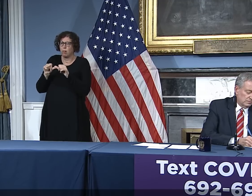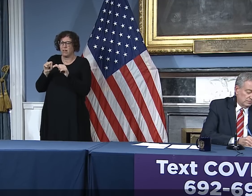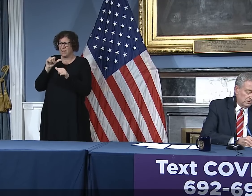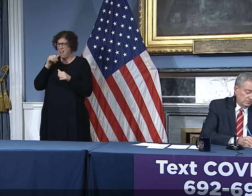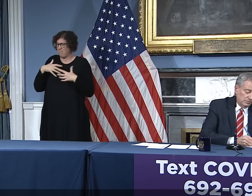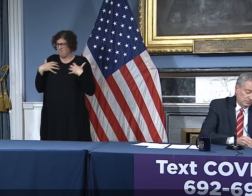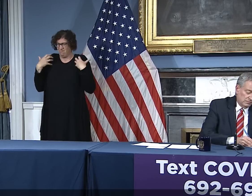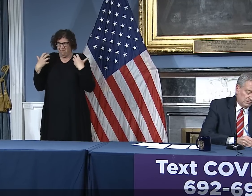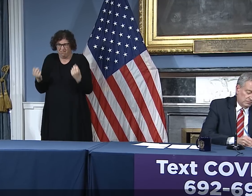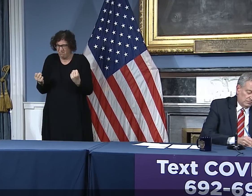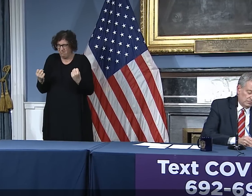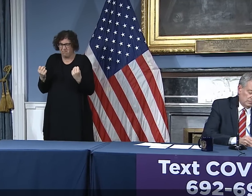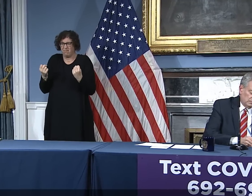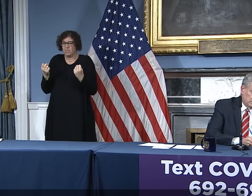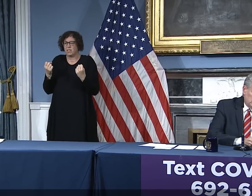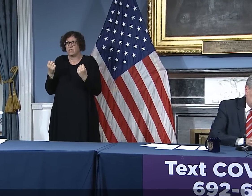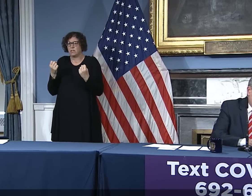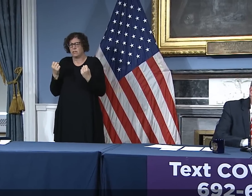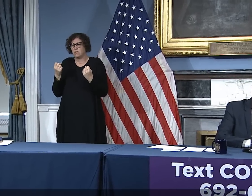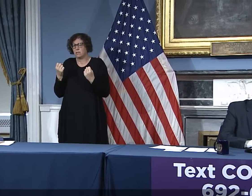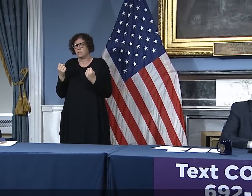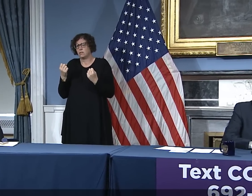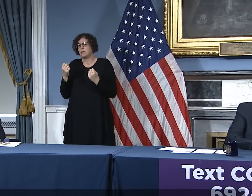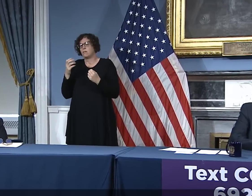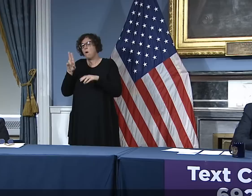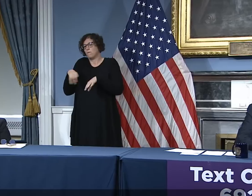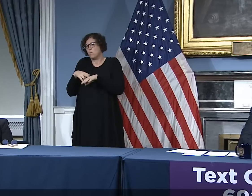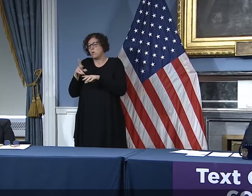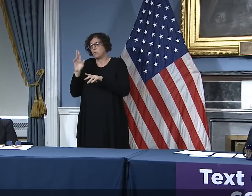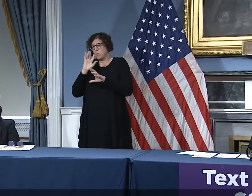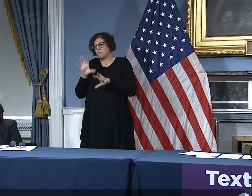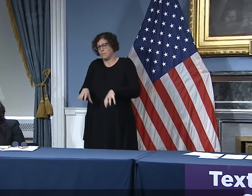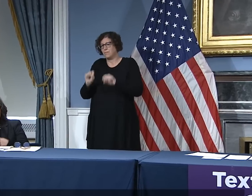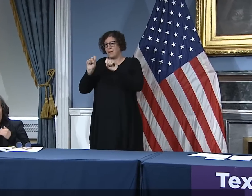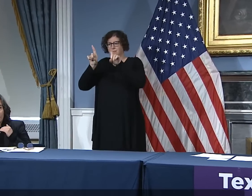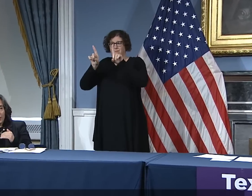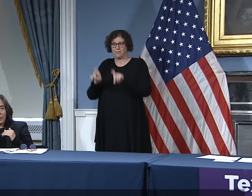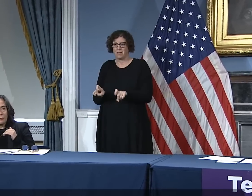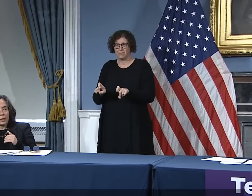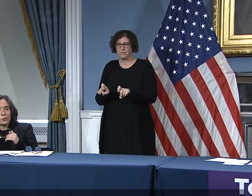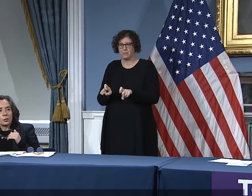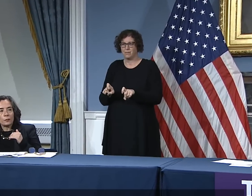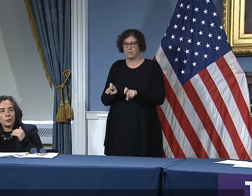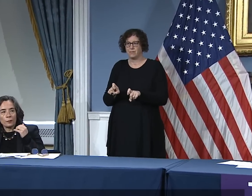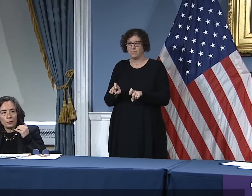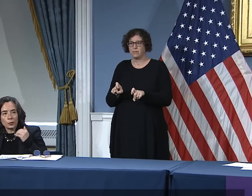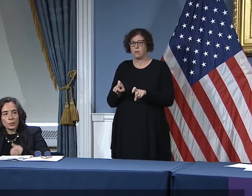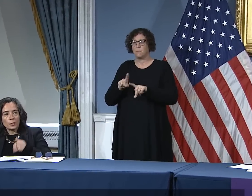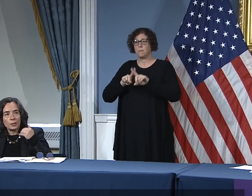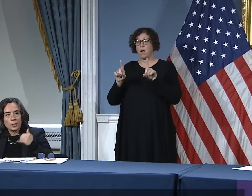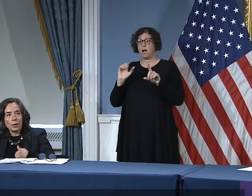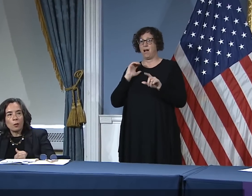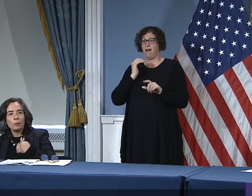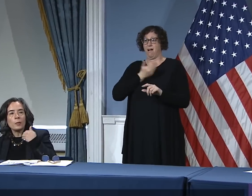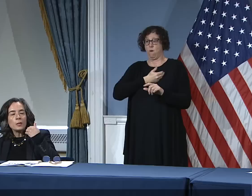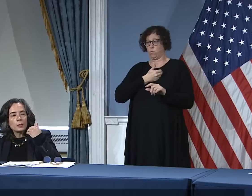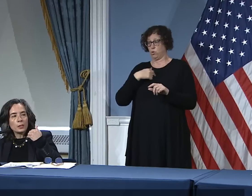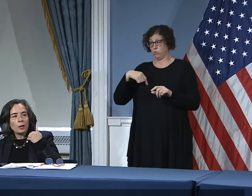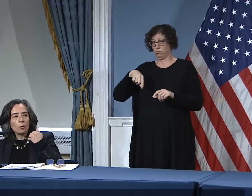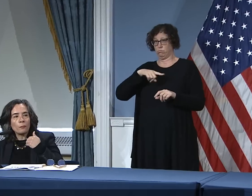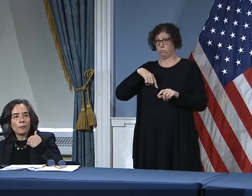to change the course of therapy, then of course we would want to test them. But the basic message of if you're sick, stay